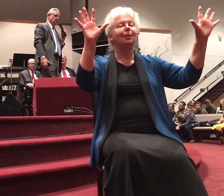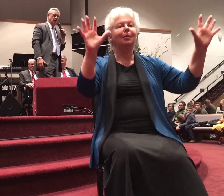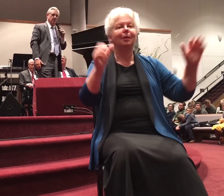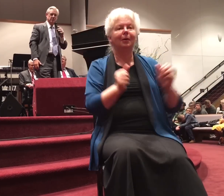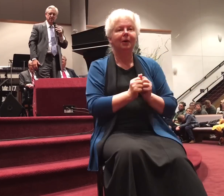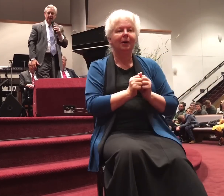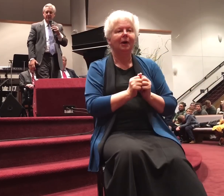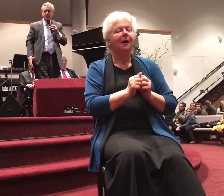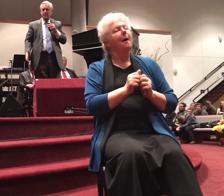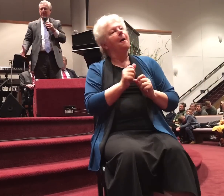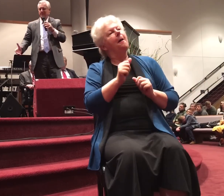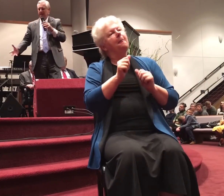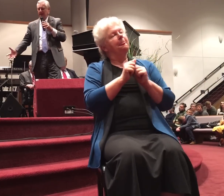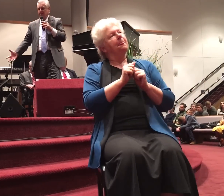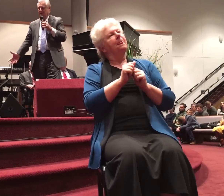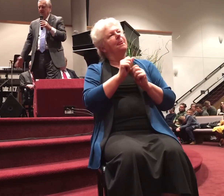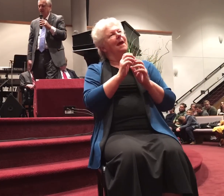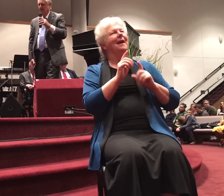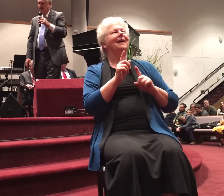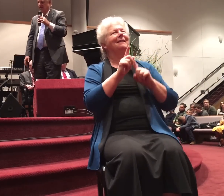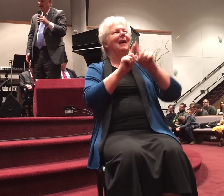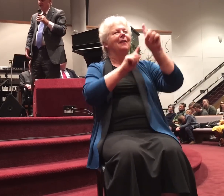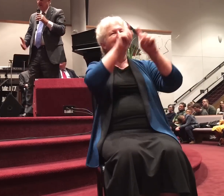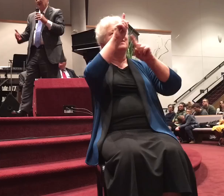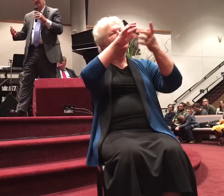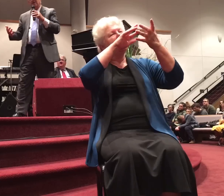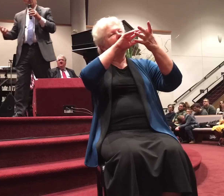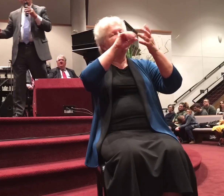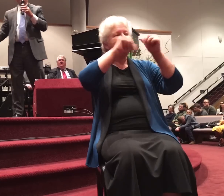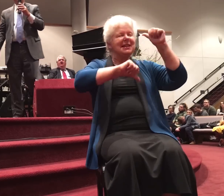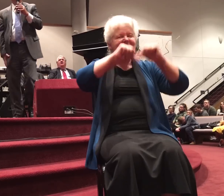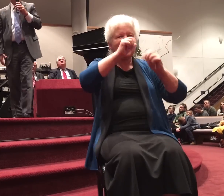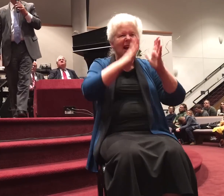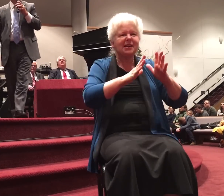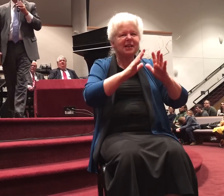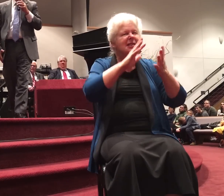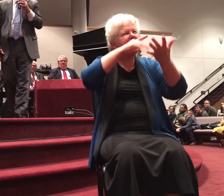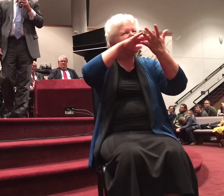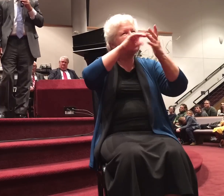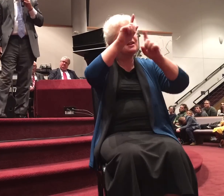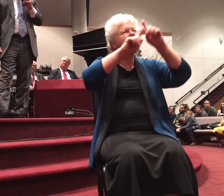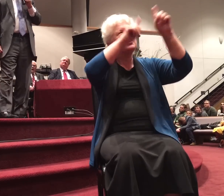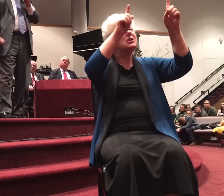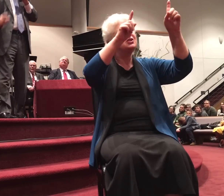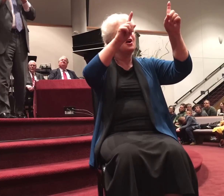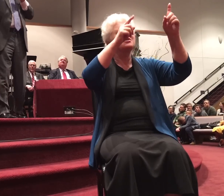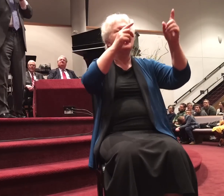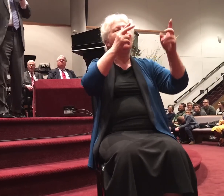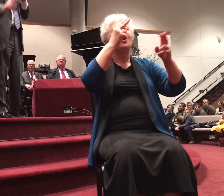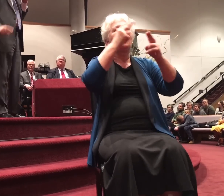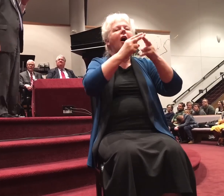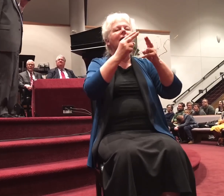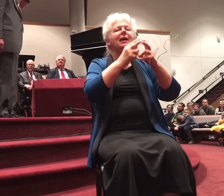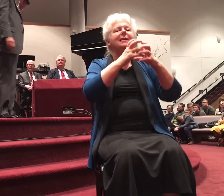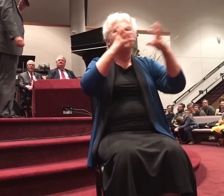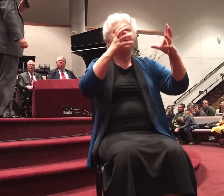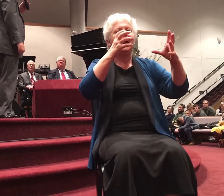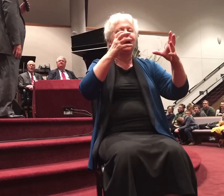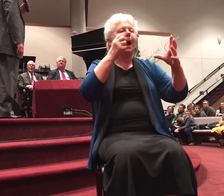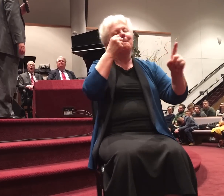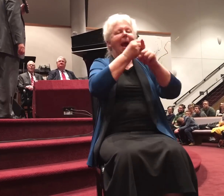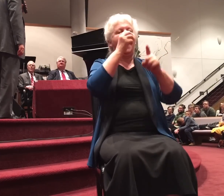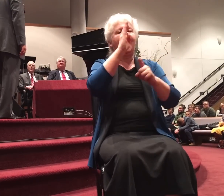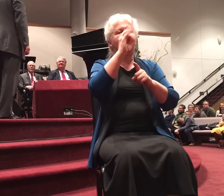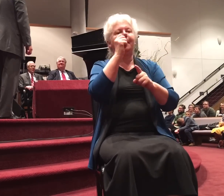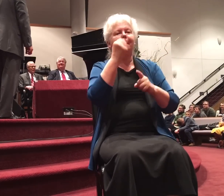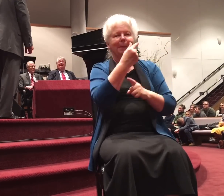The astronomers say it was the Big Bang. But who banged the Big Bang? It was God.